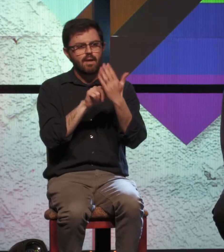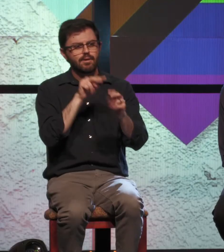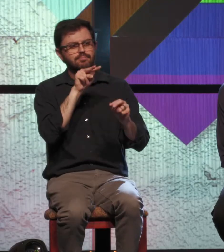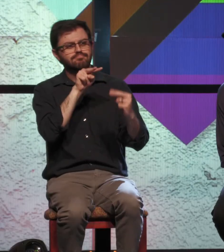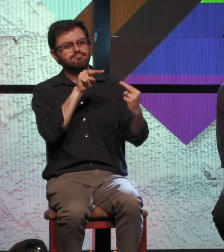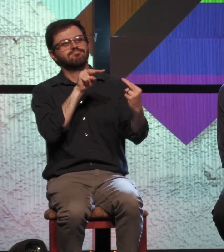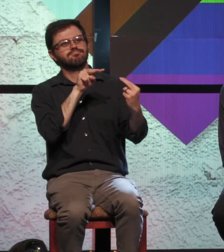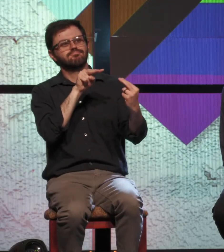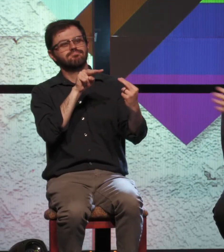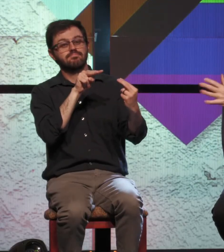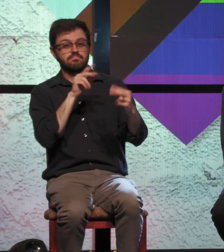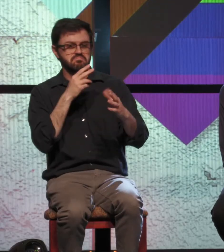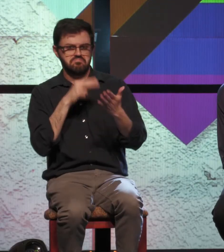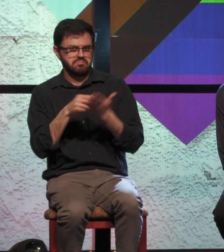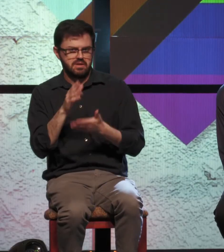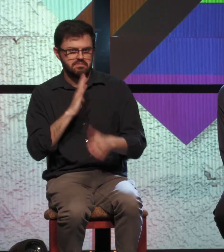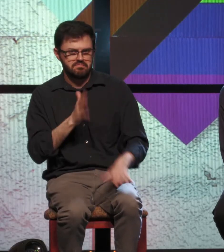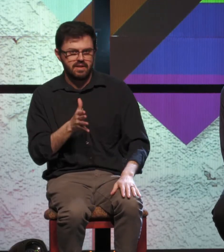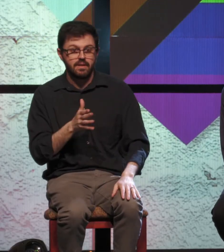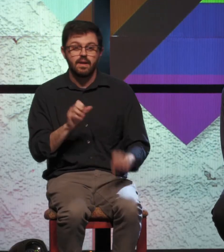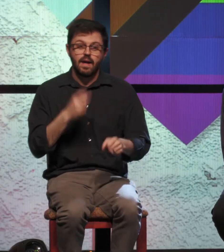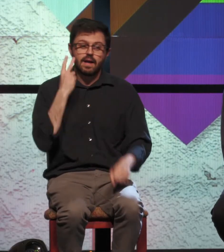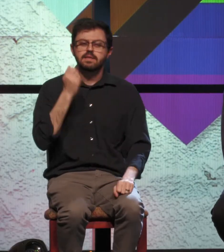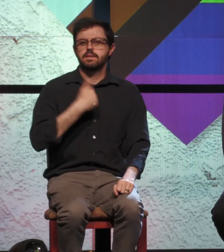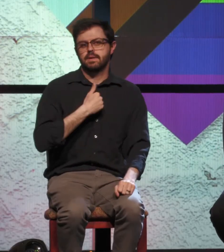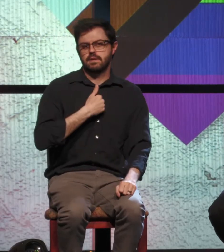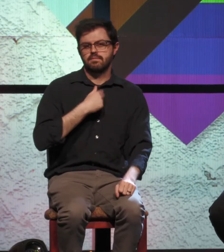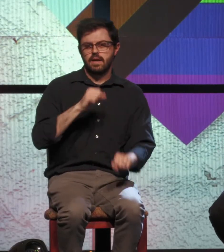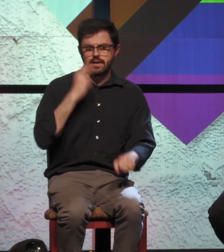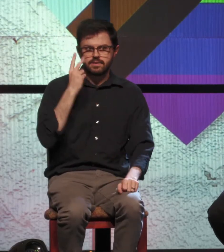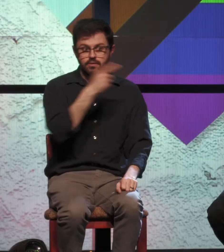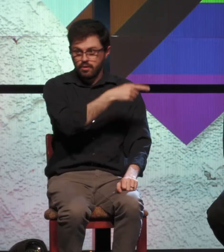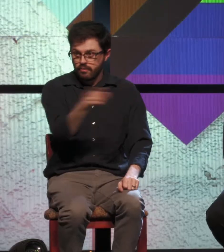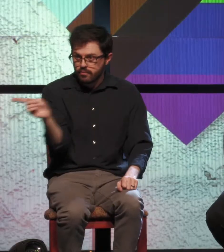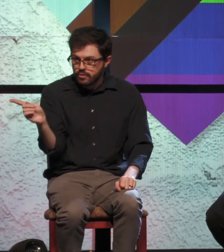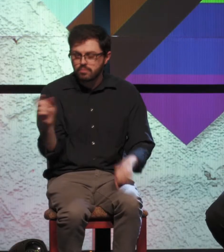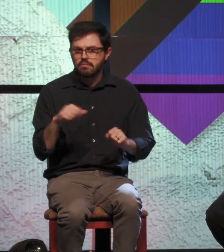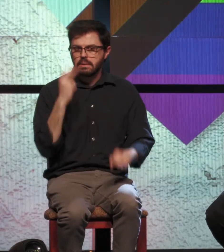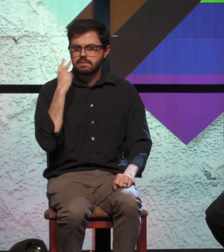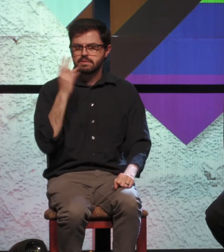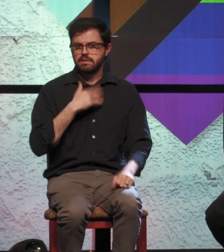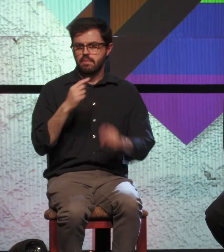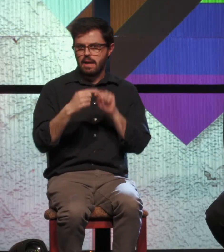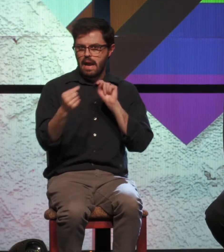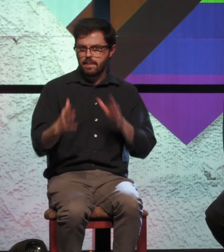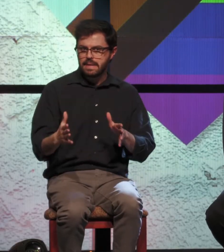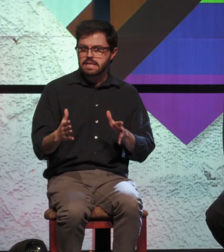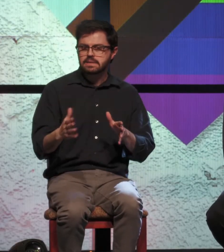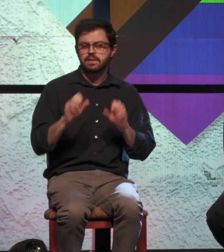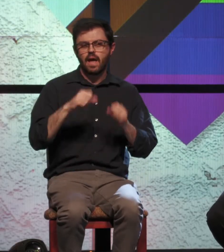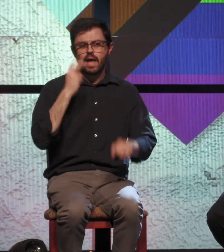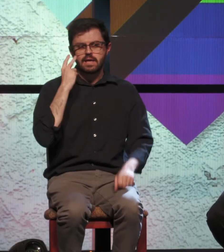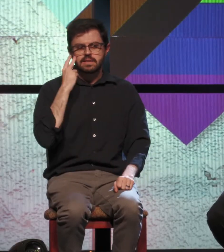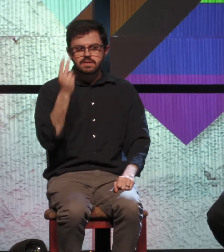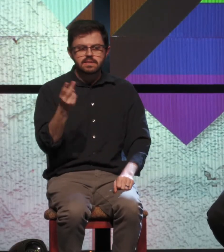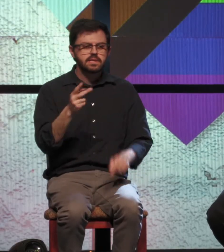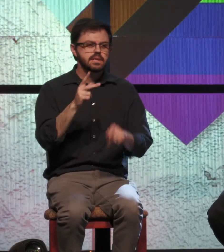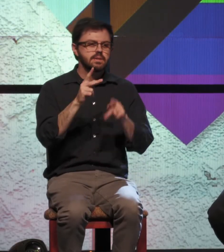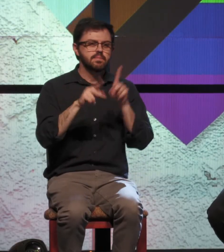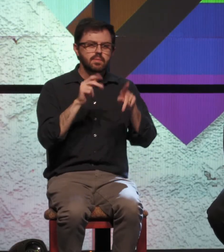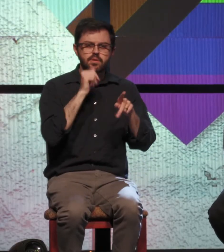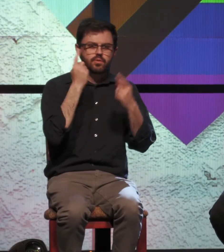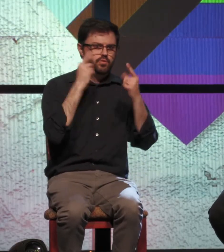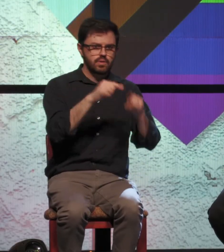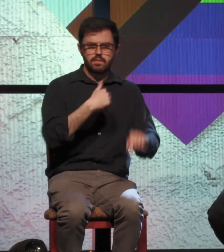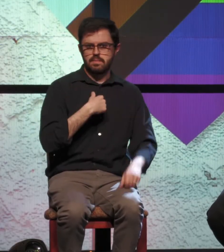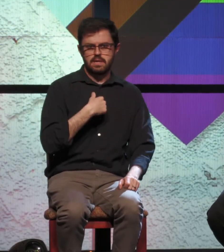see myself. I can see you. I can see my enemies. I can see the people I disagree with. I